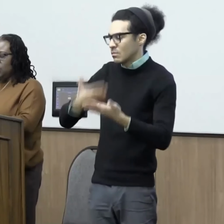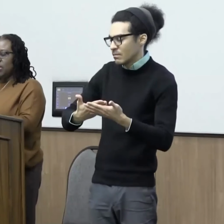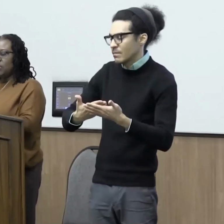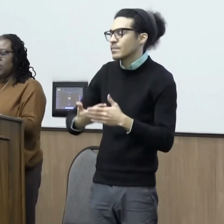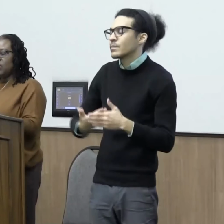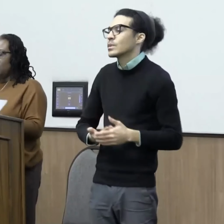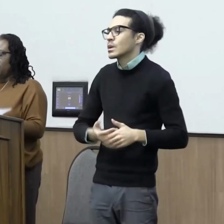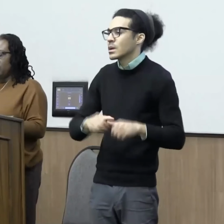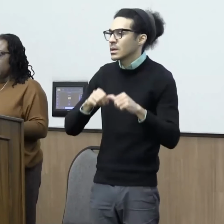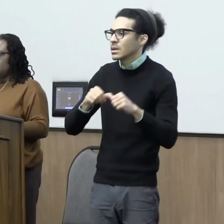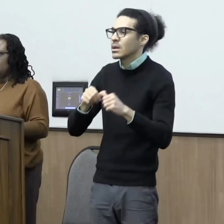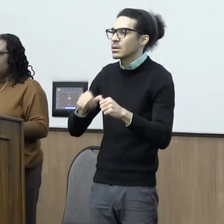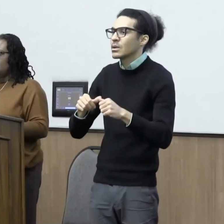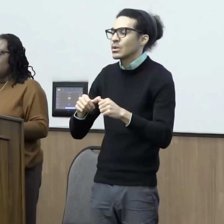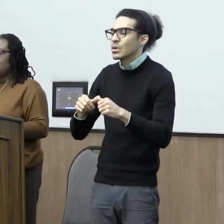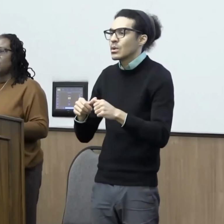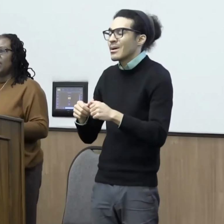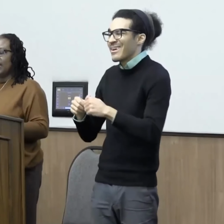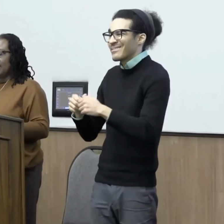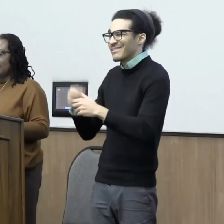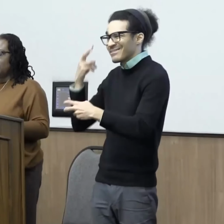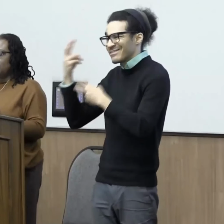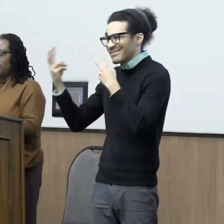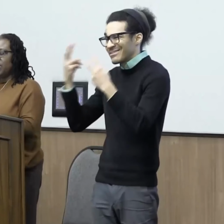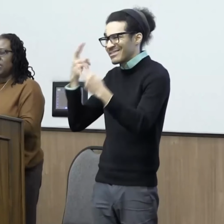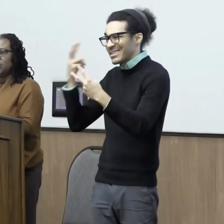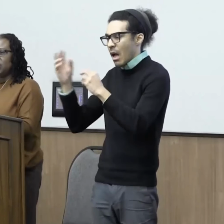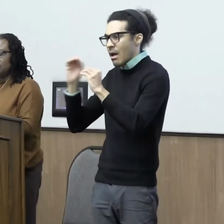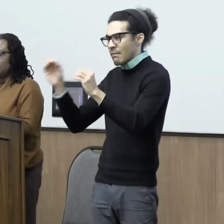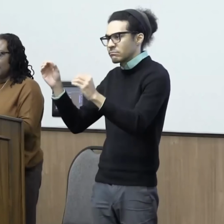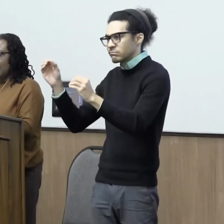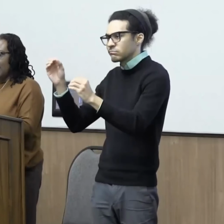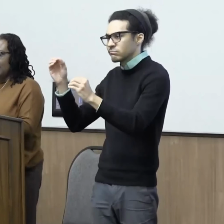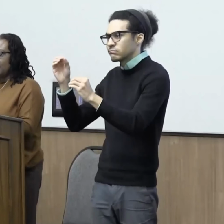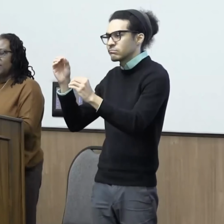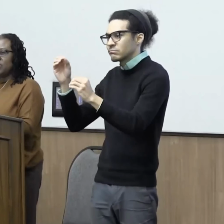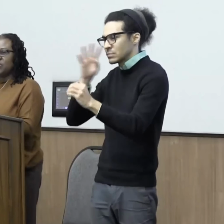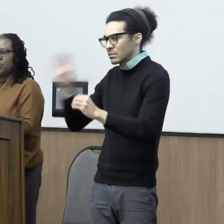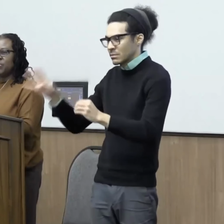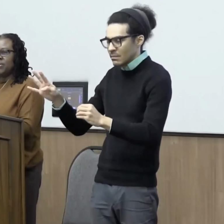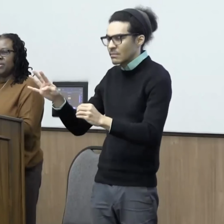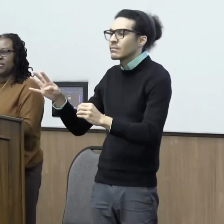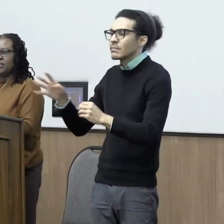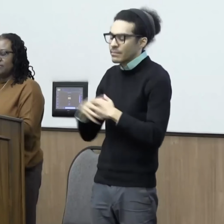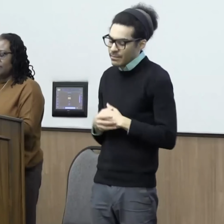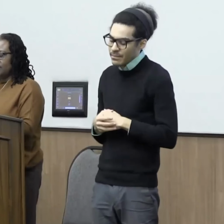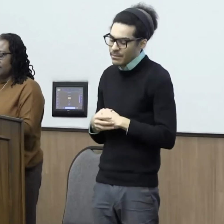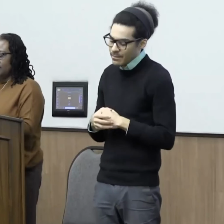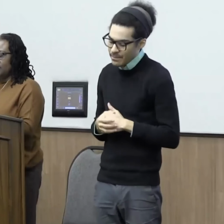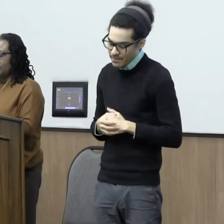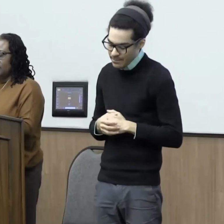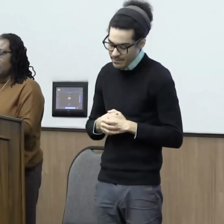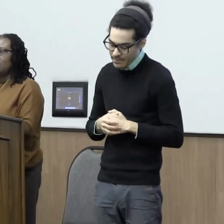Continue to ignore no vision which comes to enlarge your range and increase your spirit.